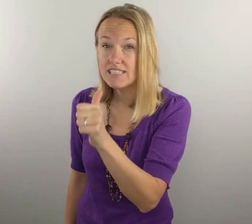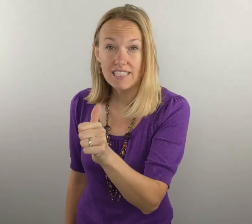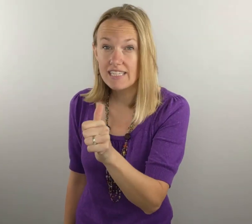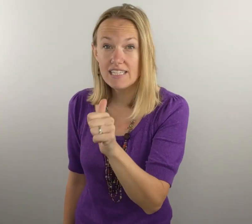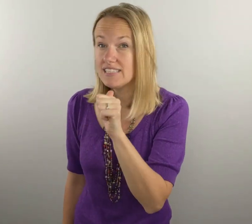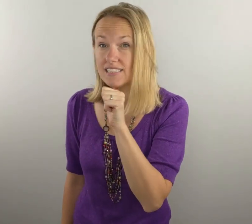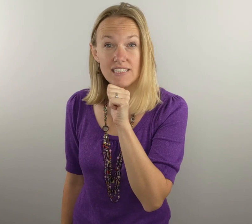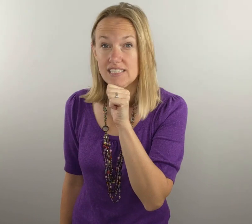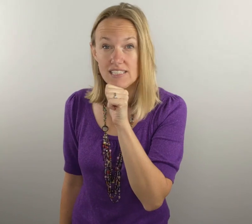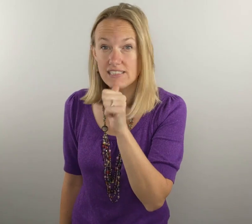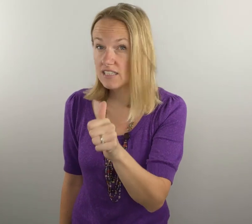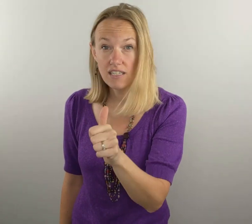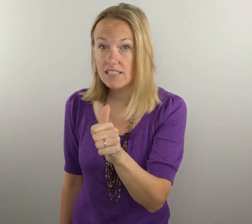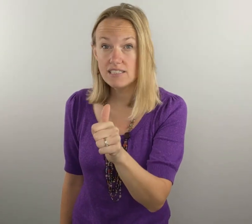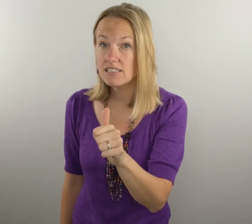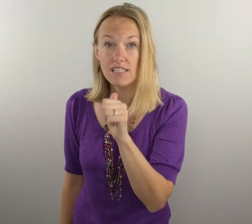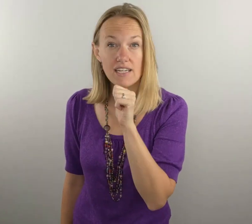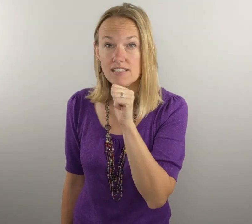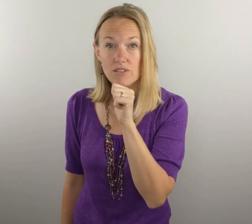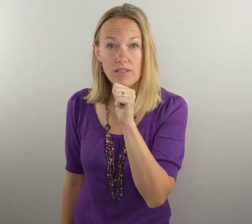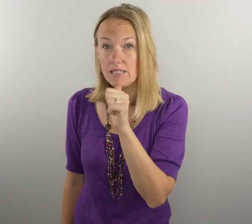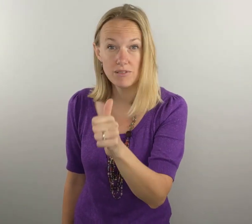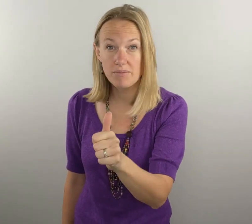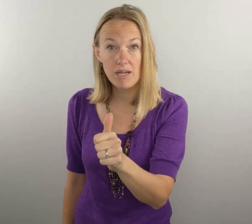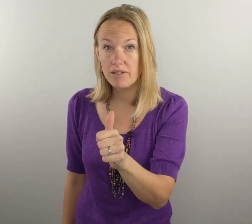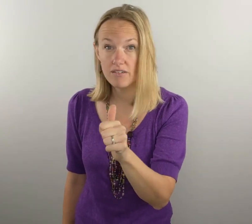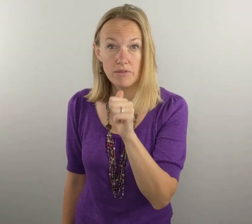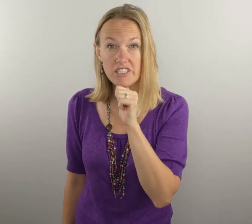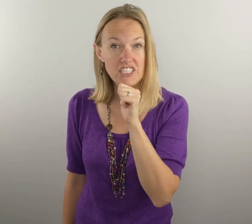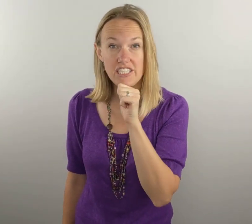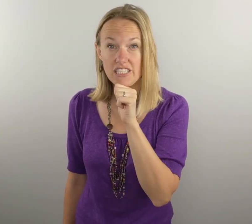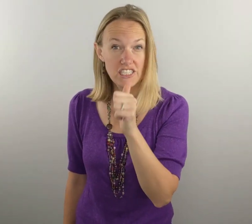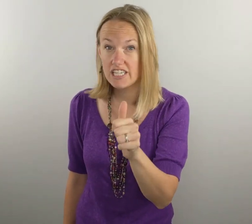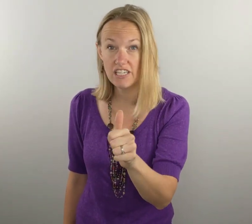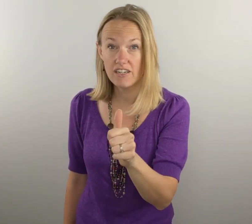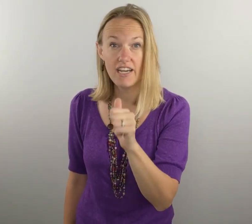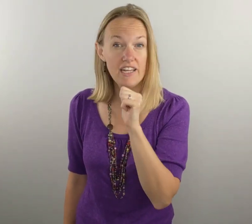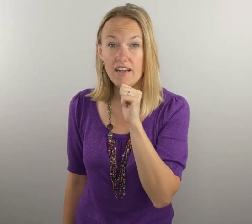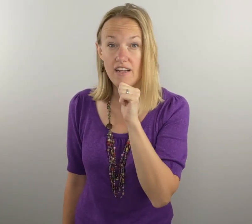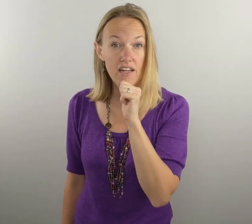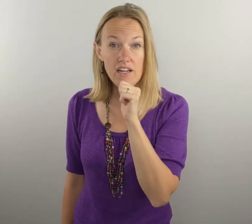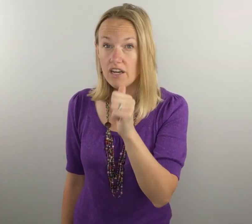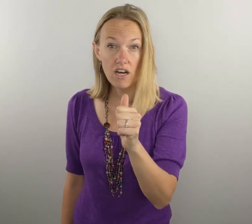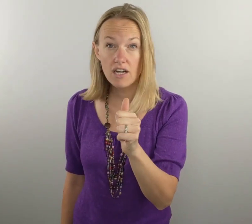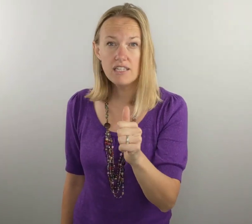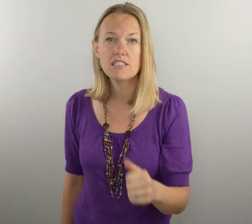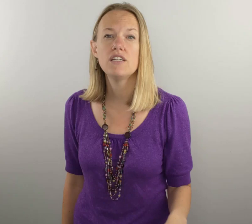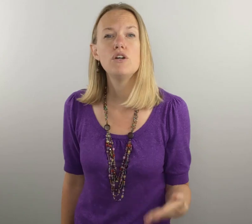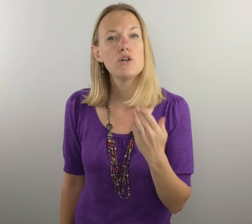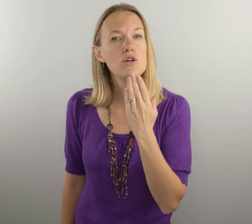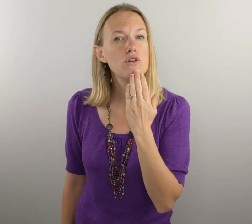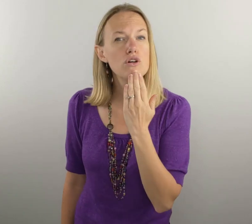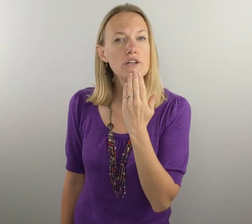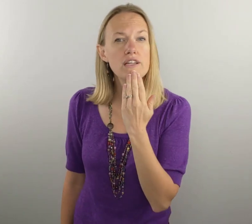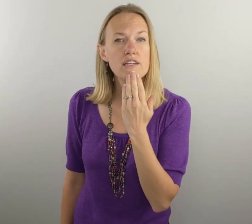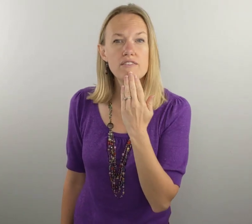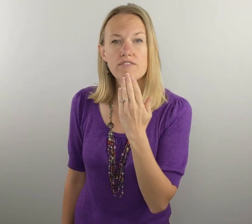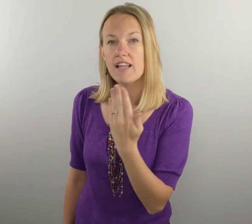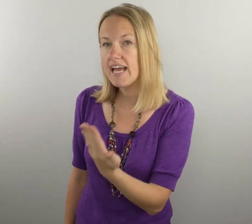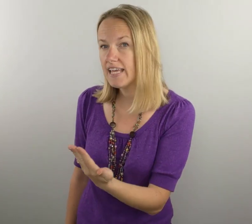like this. Not. Okay? So a thumbs up coming out from your chin and shaking your head. Not. Good, flat